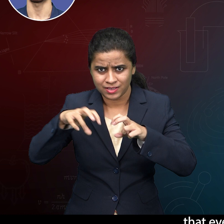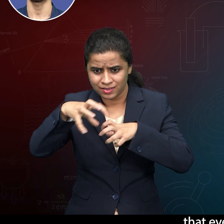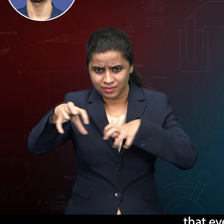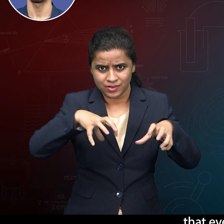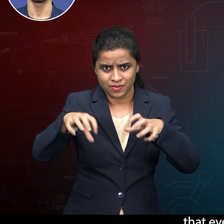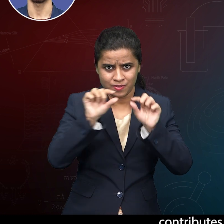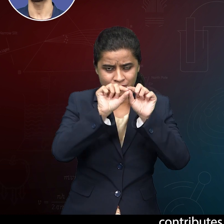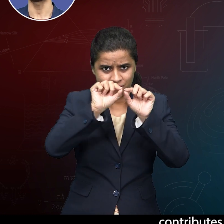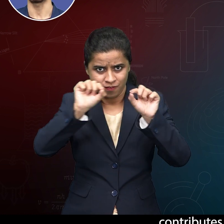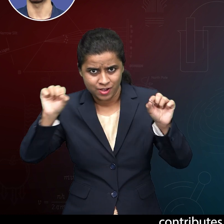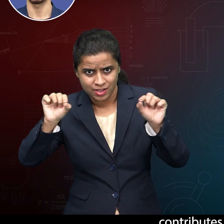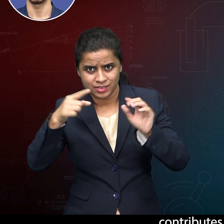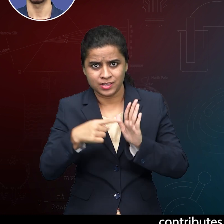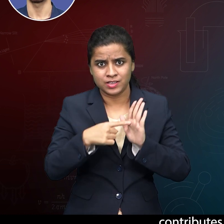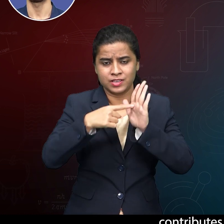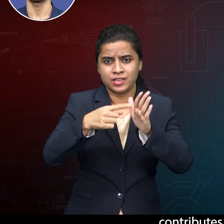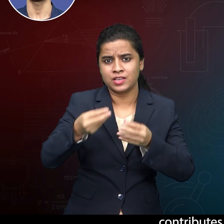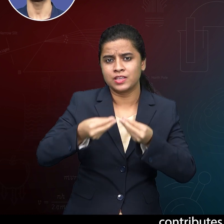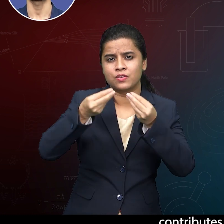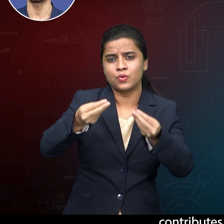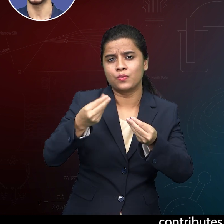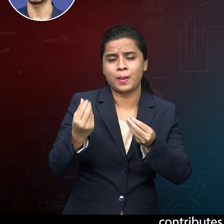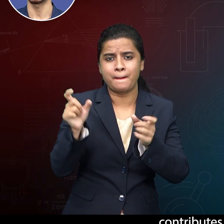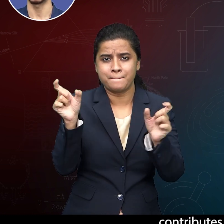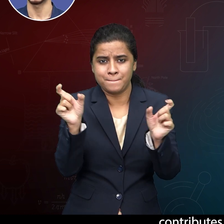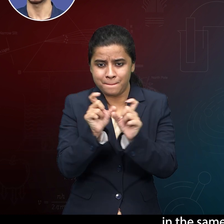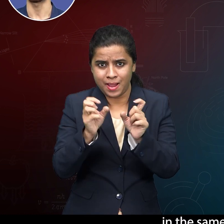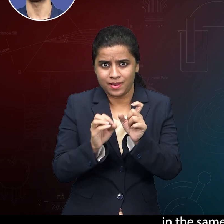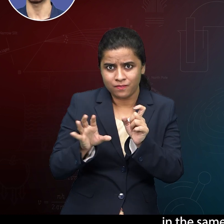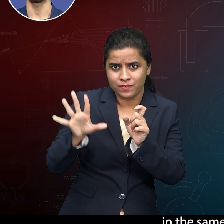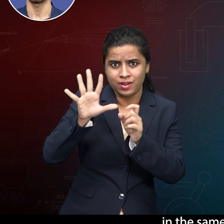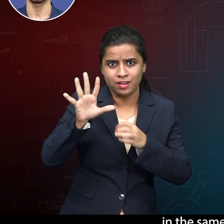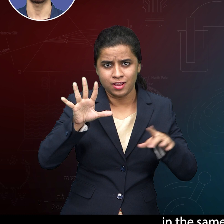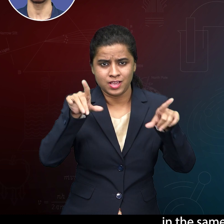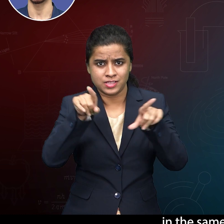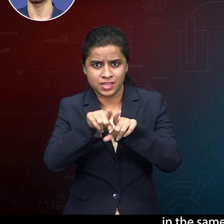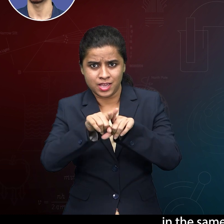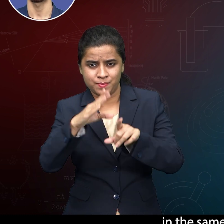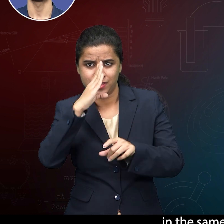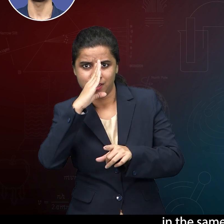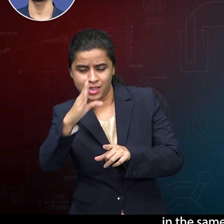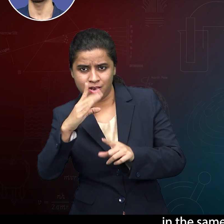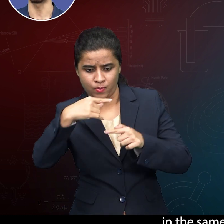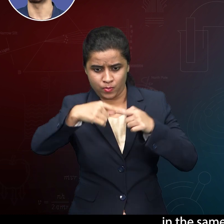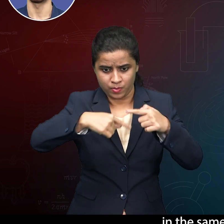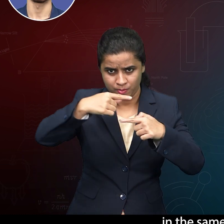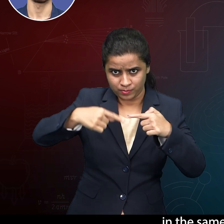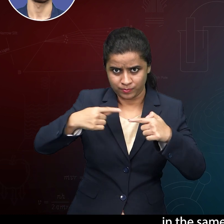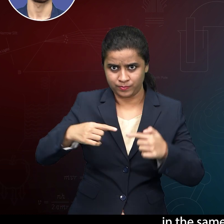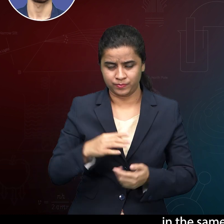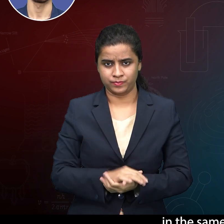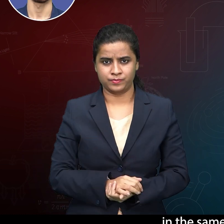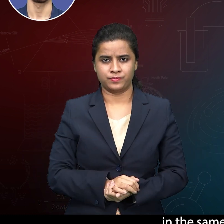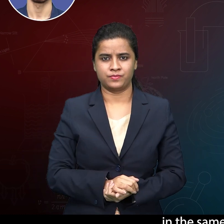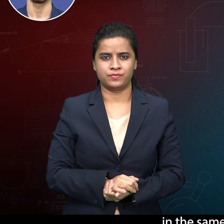the wire contributes to the magnetic field lines in the same direction within the loop.